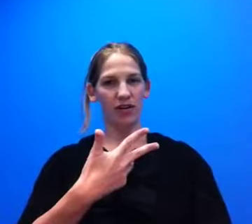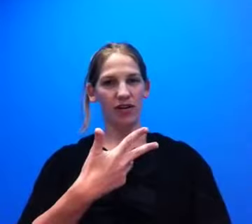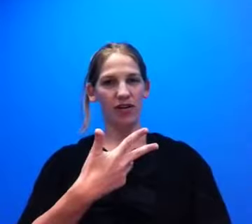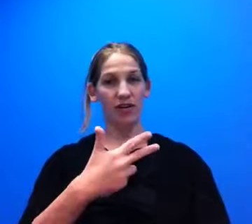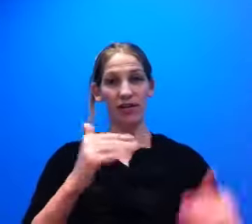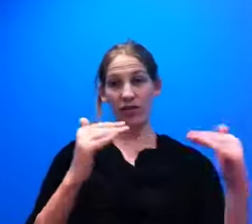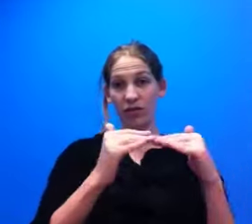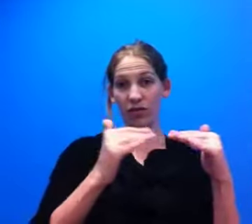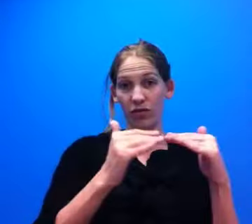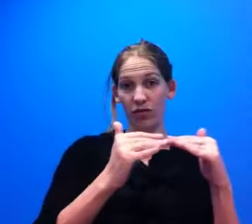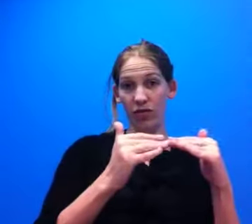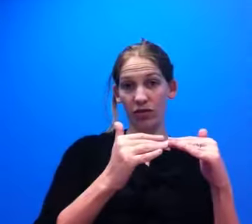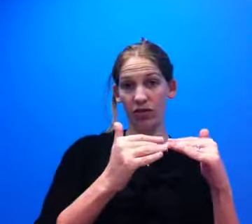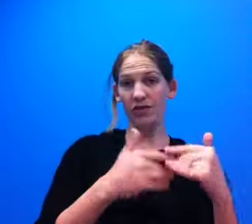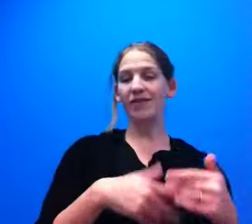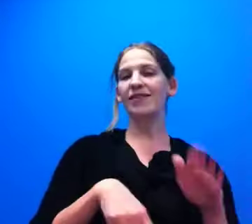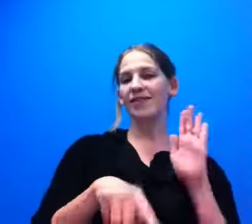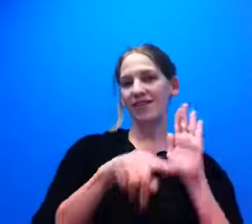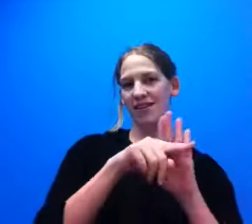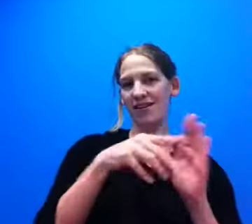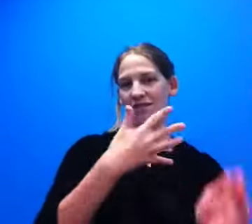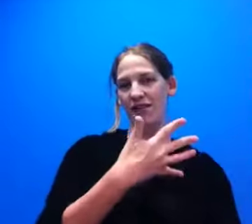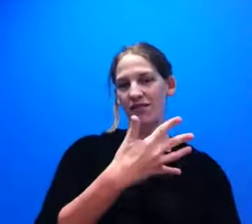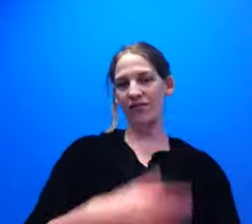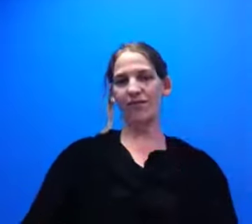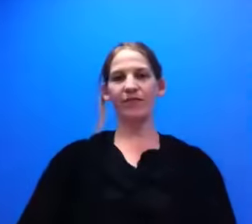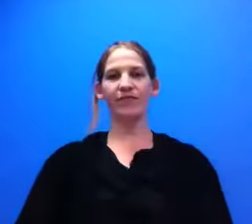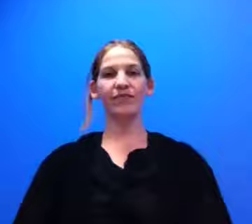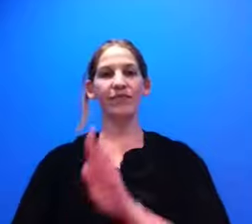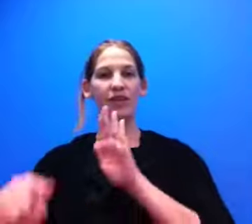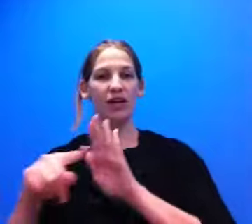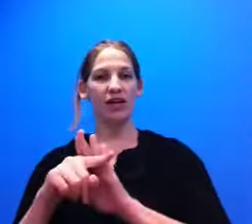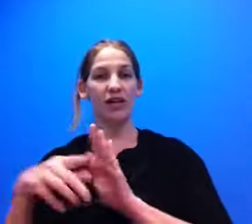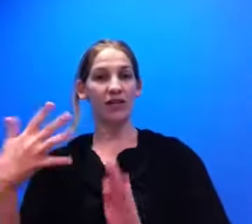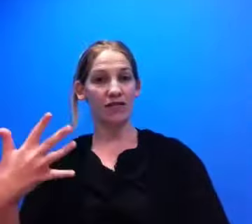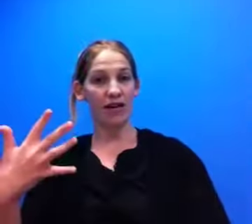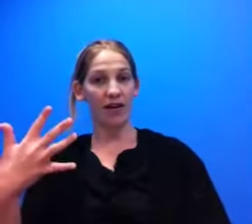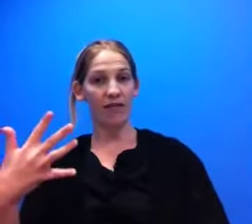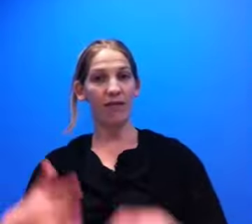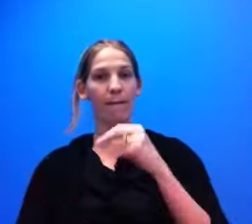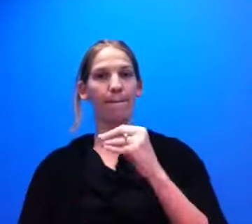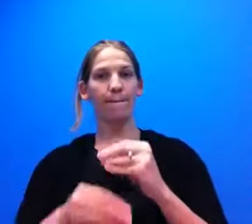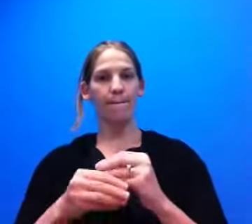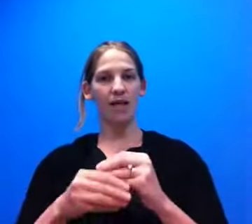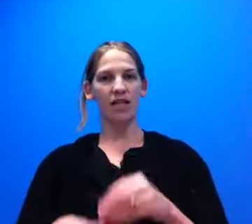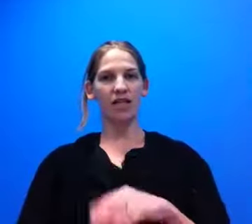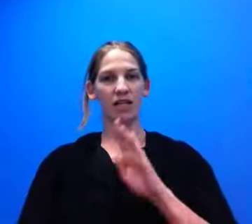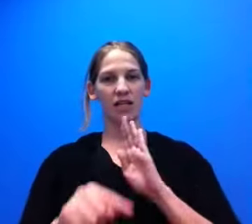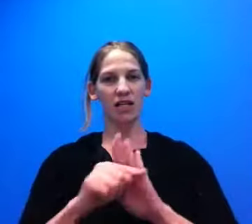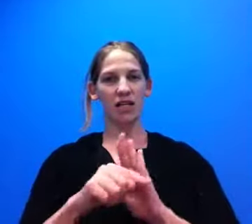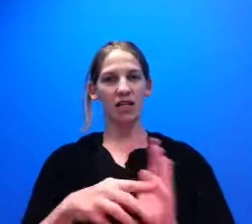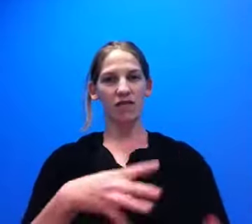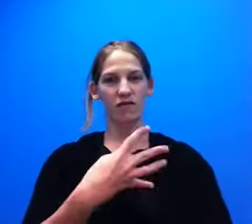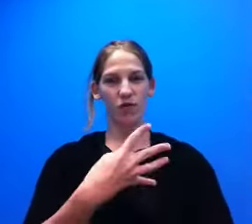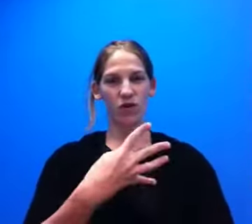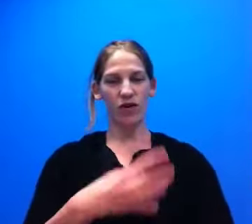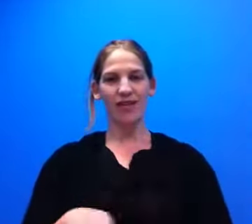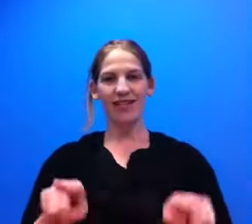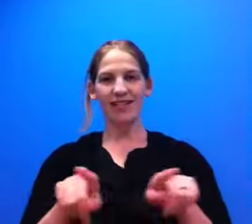one more, Charlie. Negative 5 plus a negative 4. Negative 5 subtract 4. That's the same as negative 5